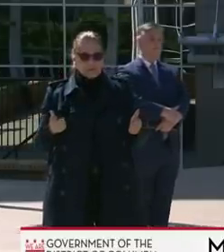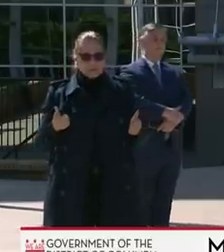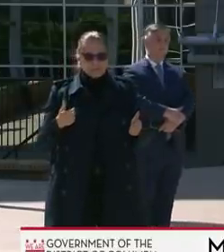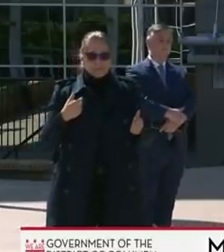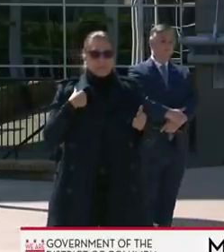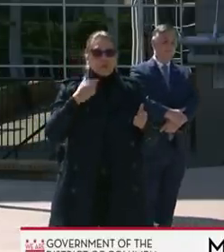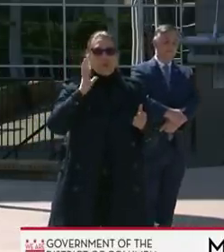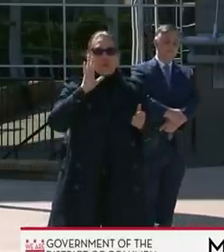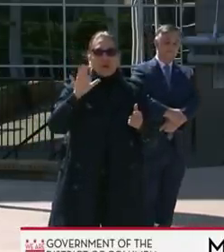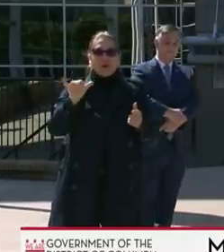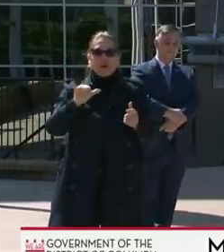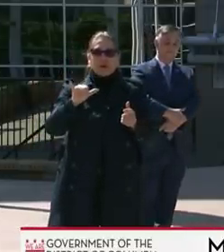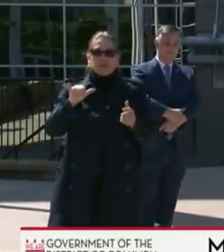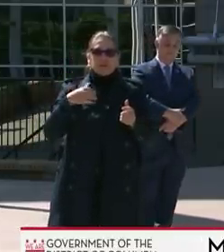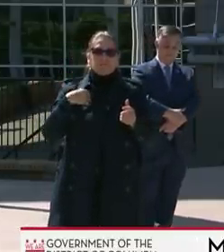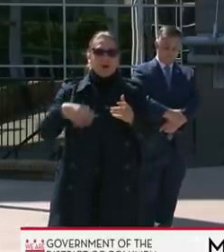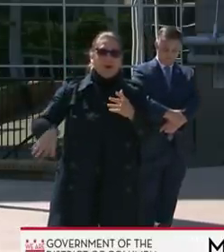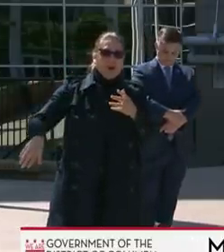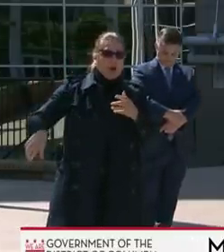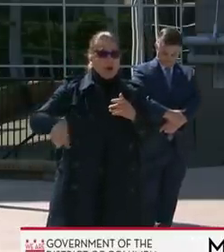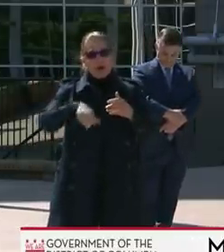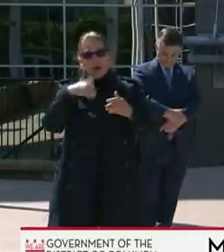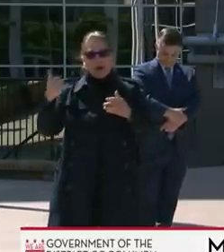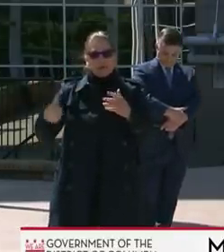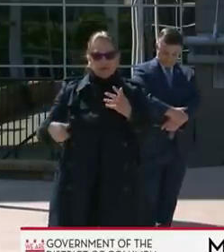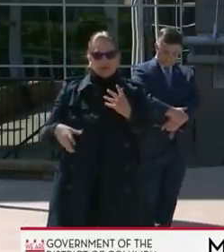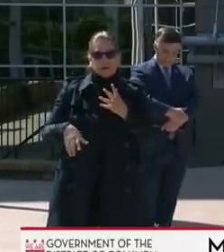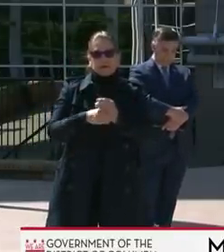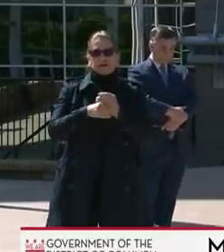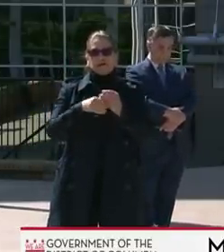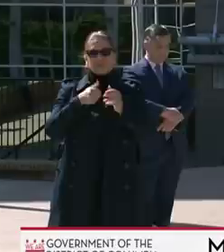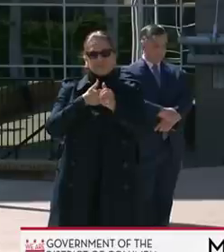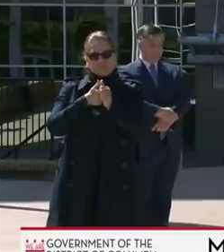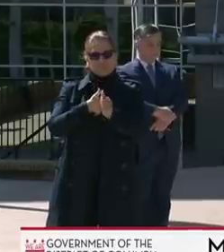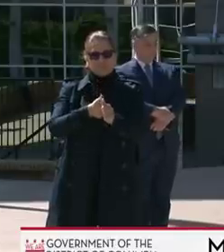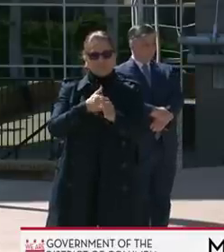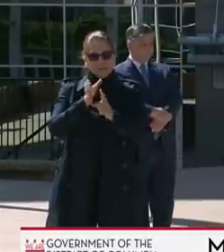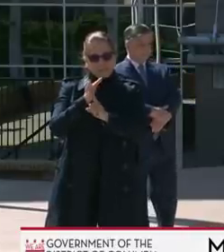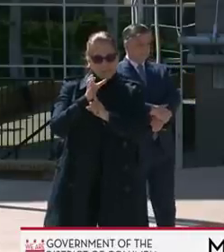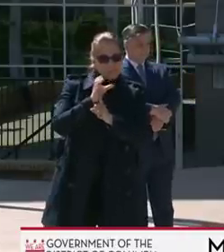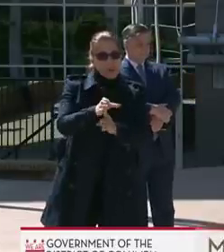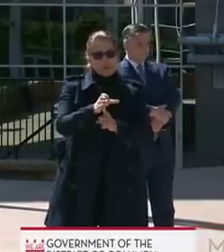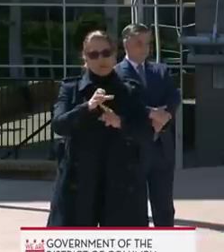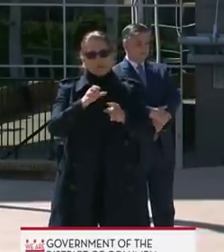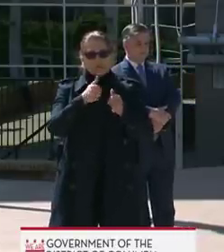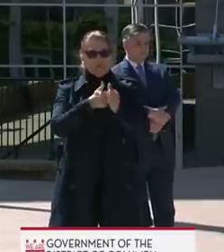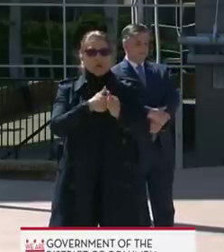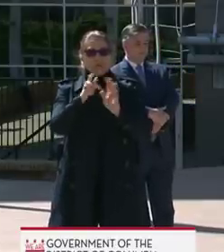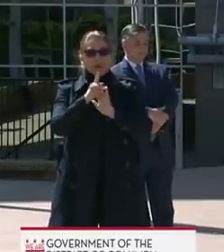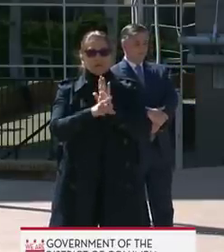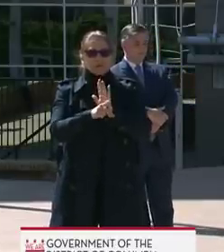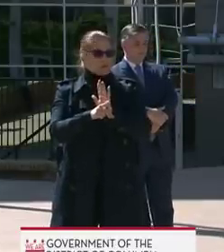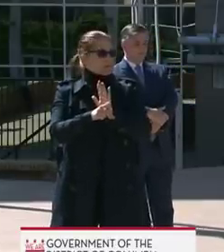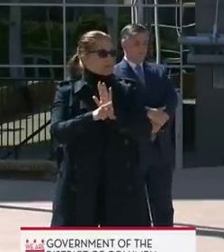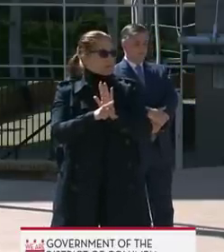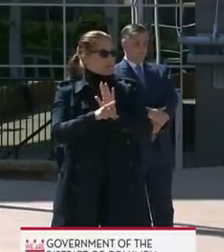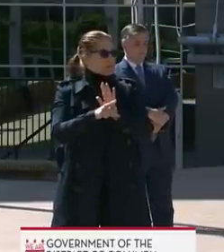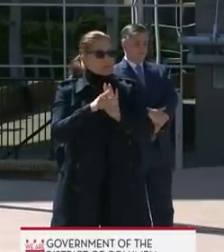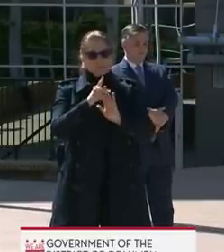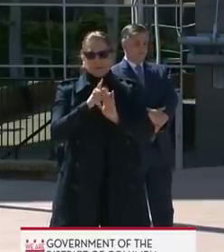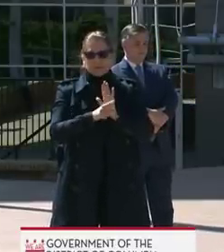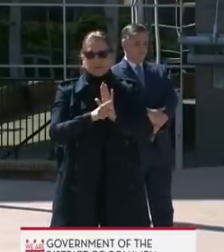regular schedule of enforcing those markets. Dr. Brick's comments? I'm sorry, I didn't